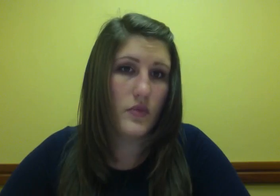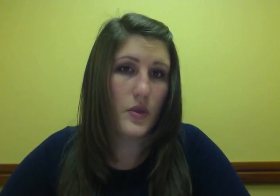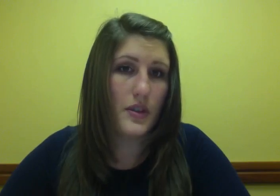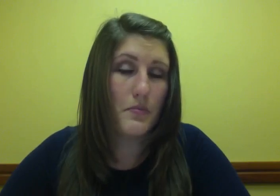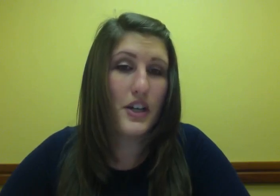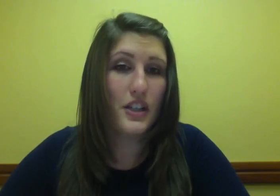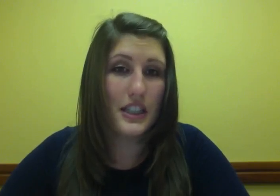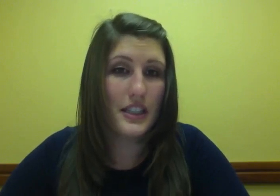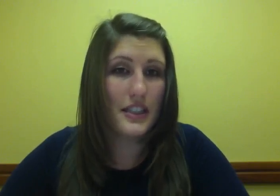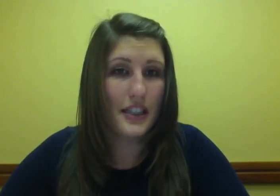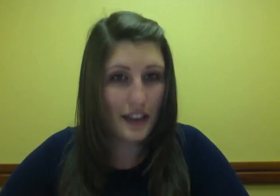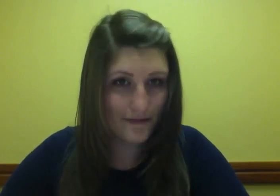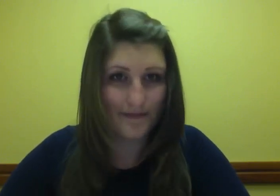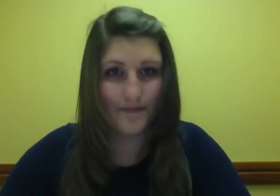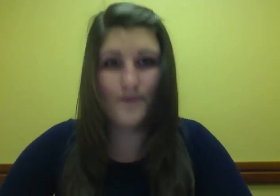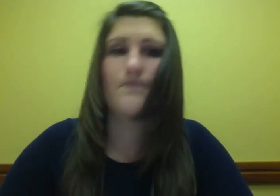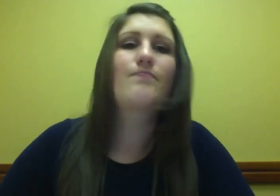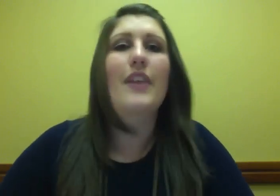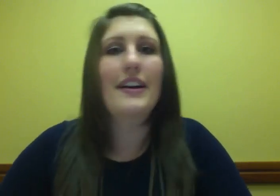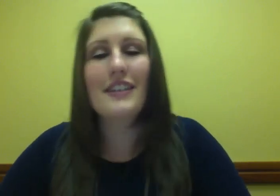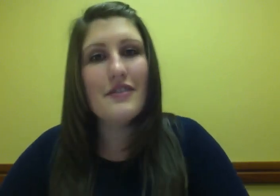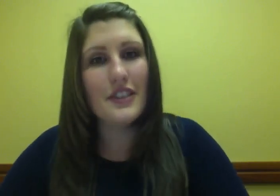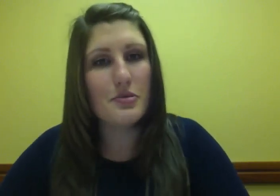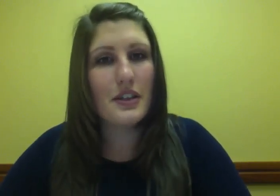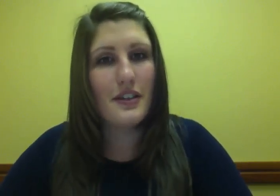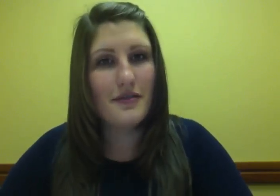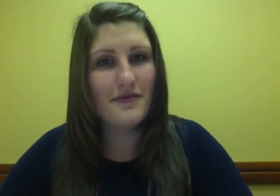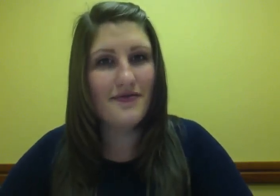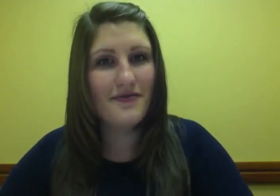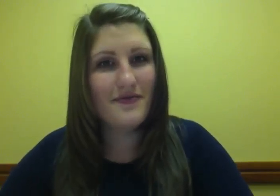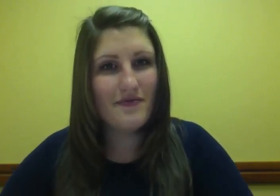You're to Maryland. Got that finger spelling.